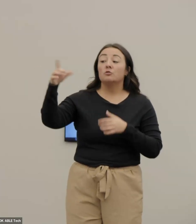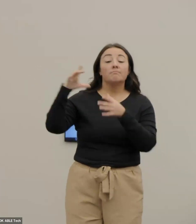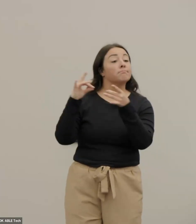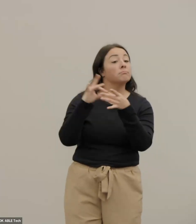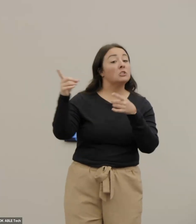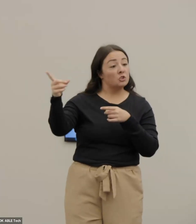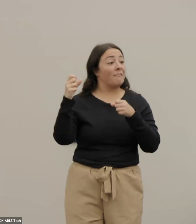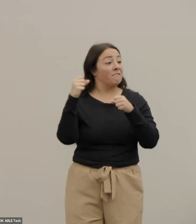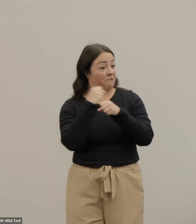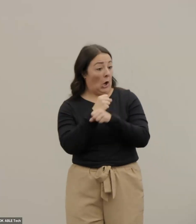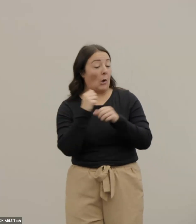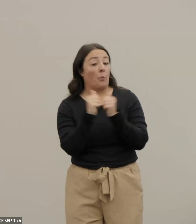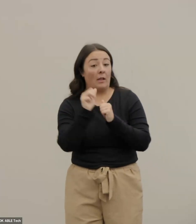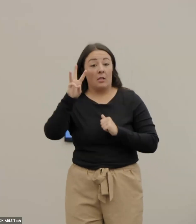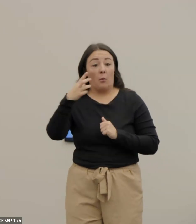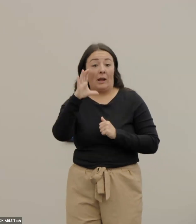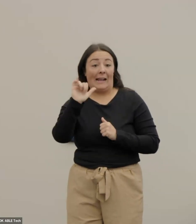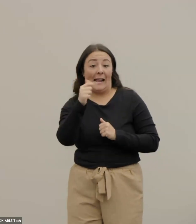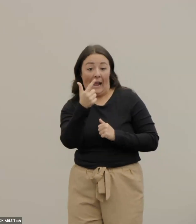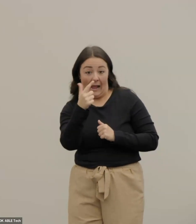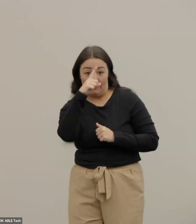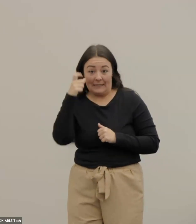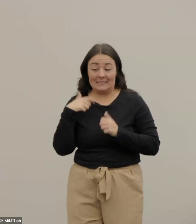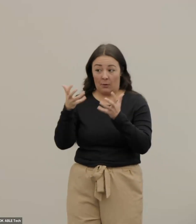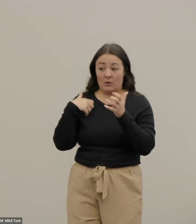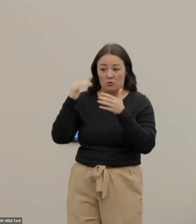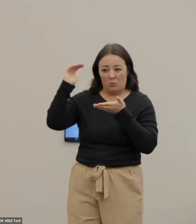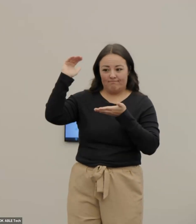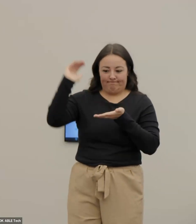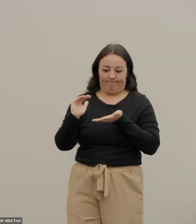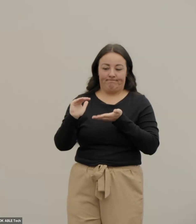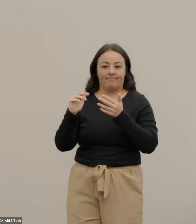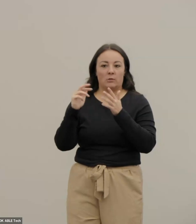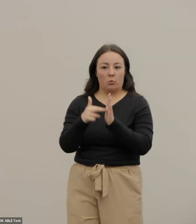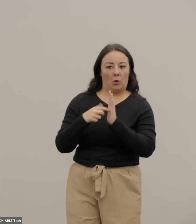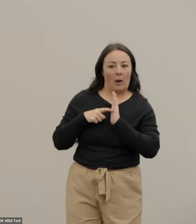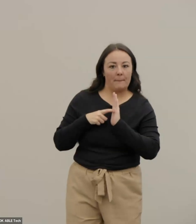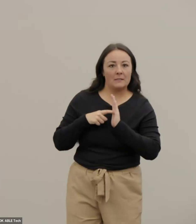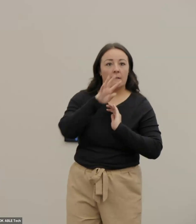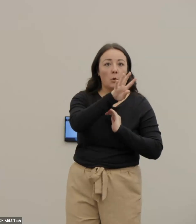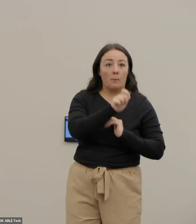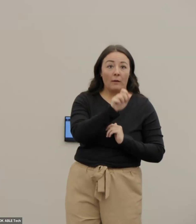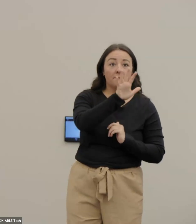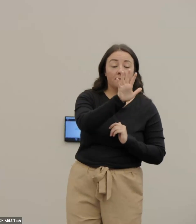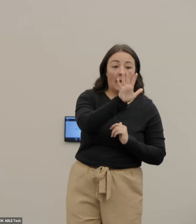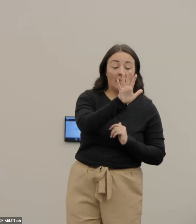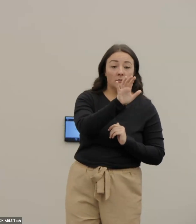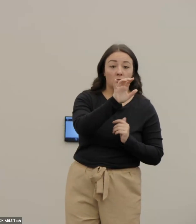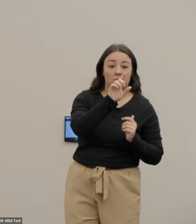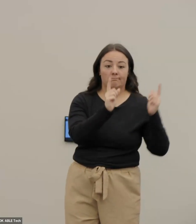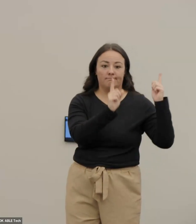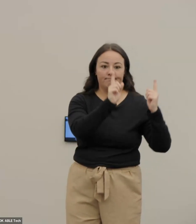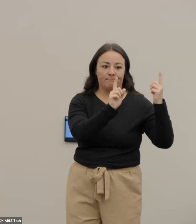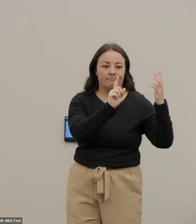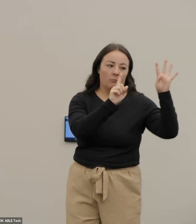she fought with WCAG to get them to lower the requirement to 4.5 to 1 so that her orange